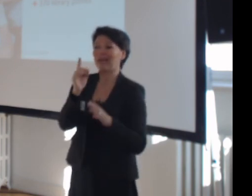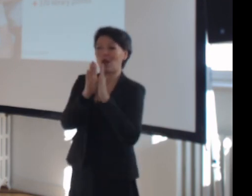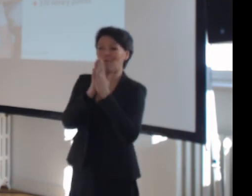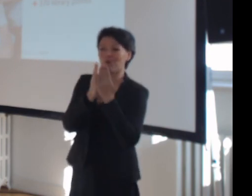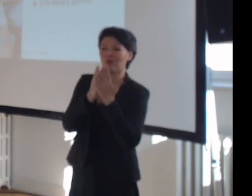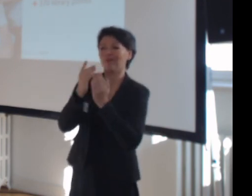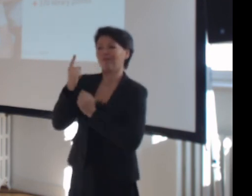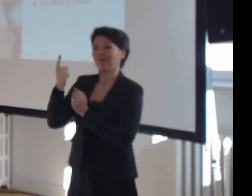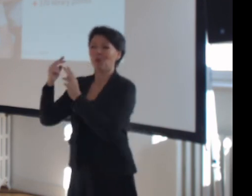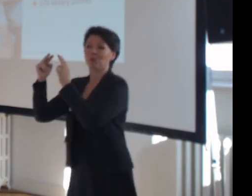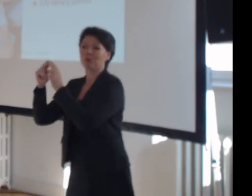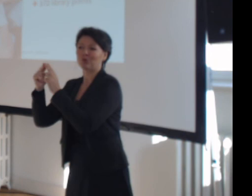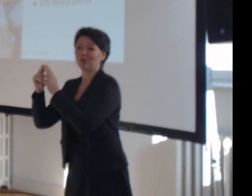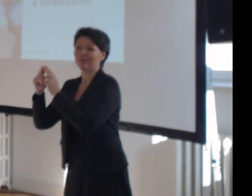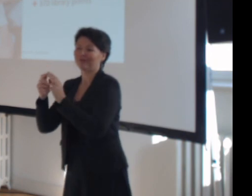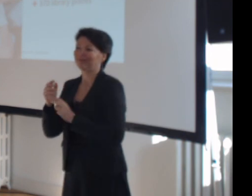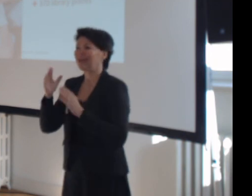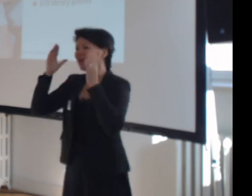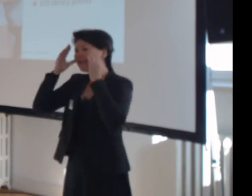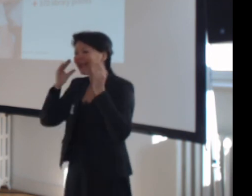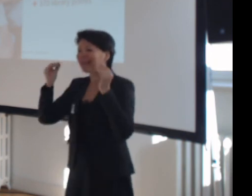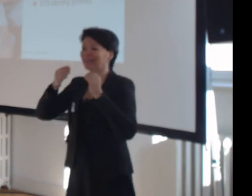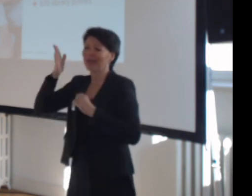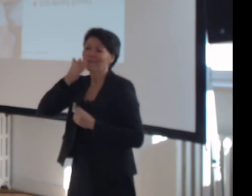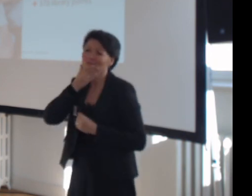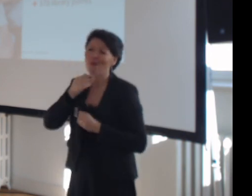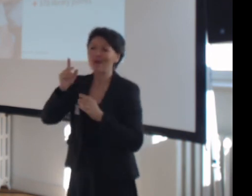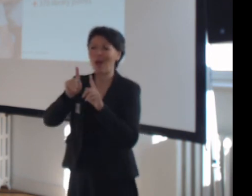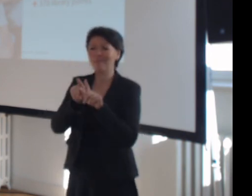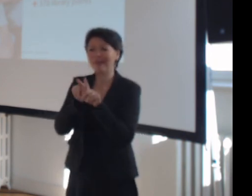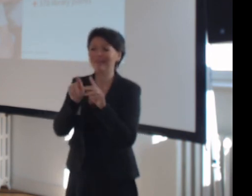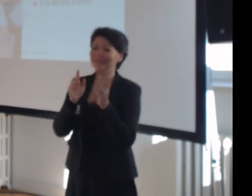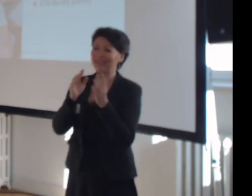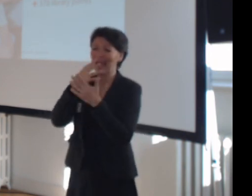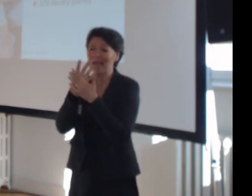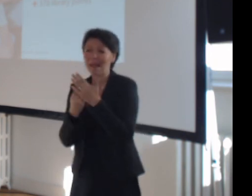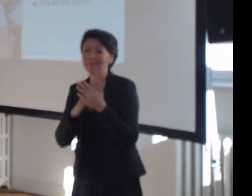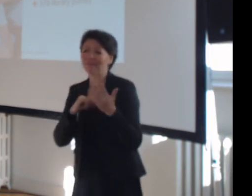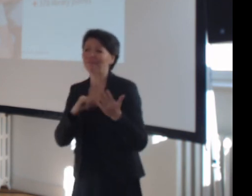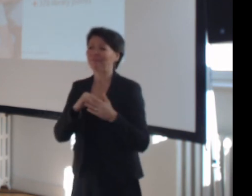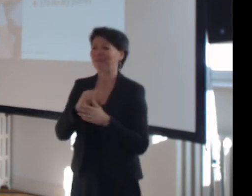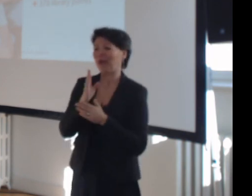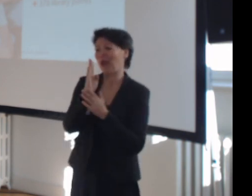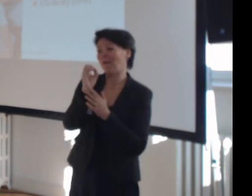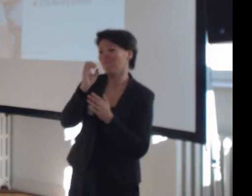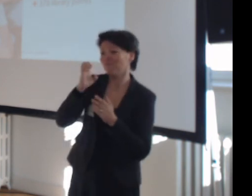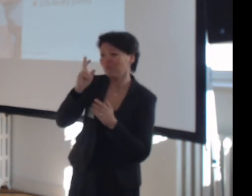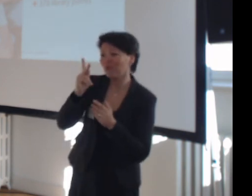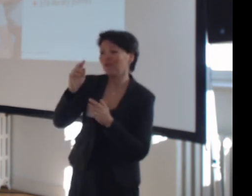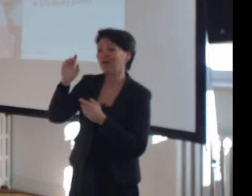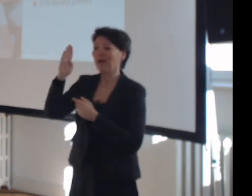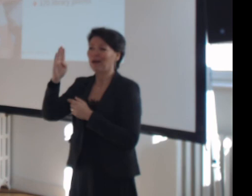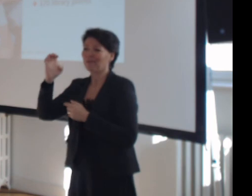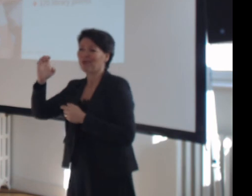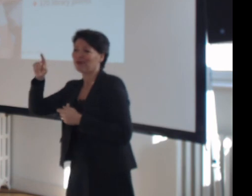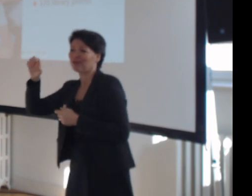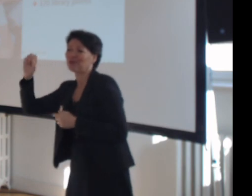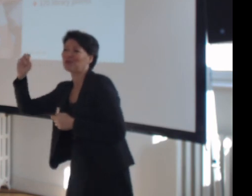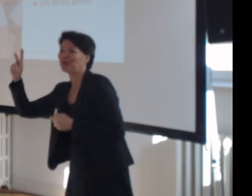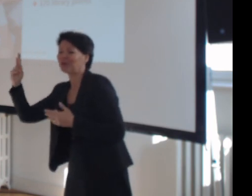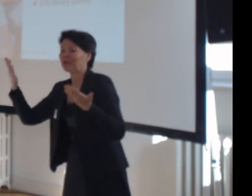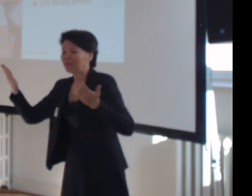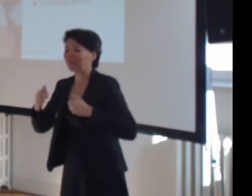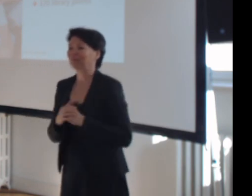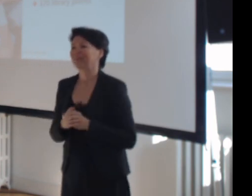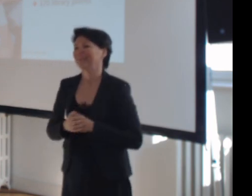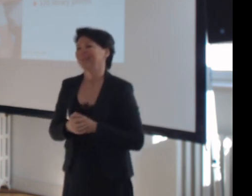and this sounds a lot better in Dutch because it rhymes, a boek en een bezoek. And we go as far as saying that the